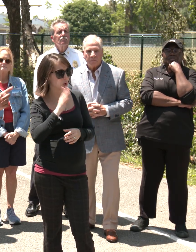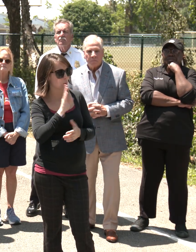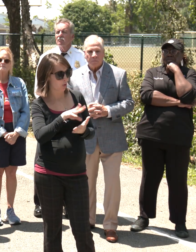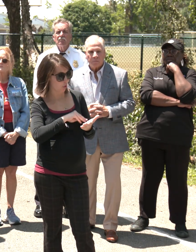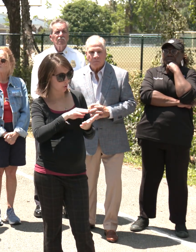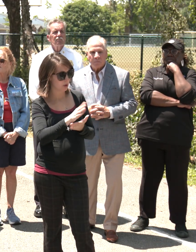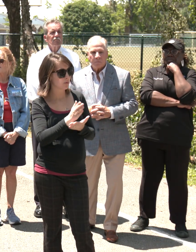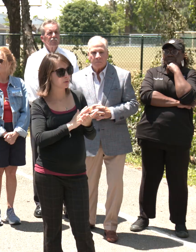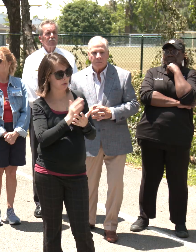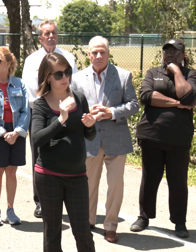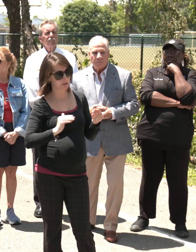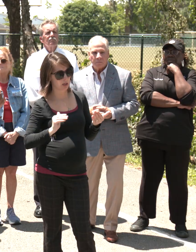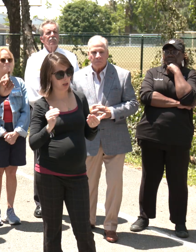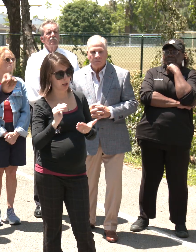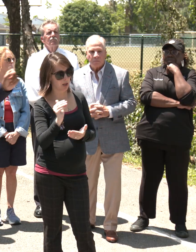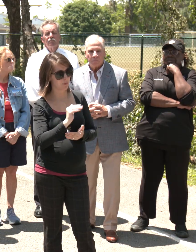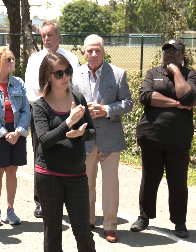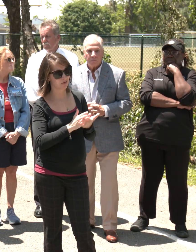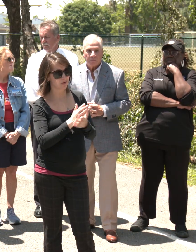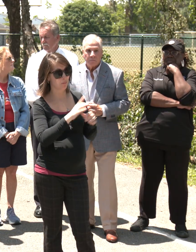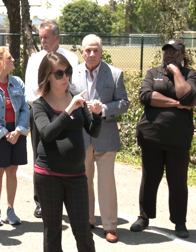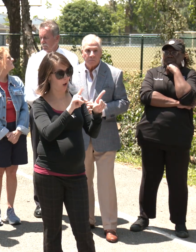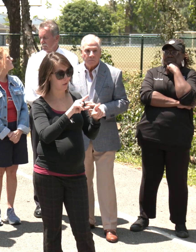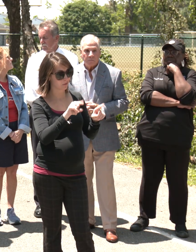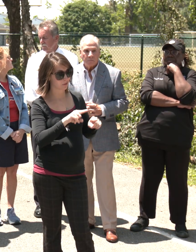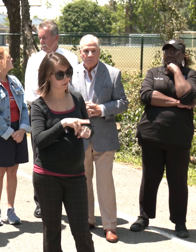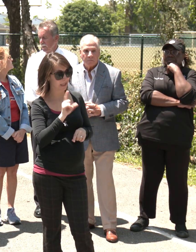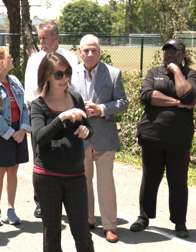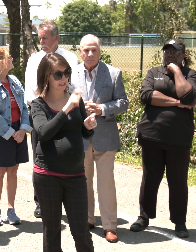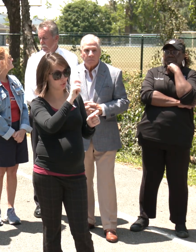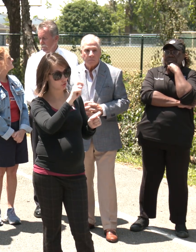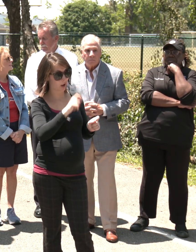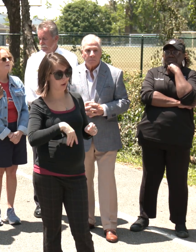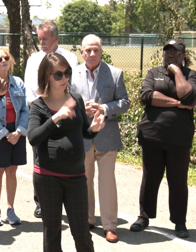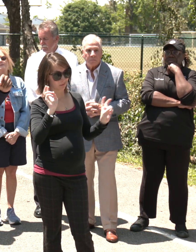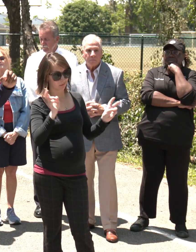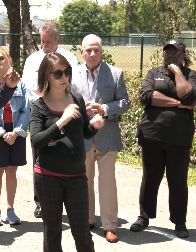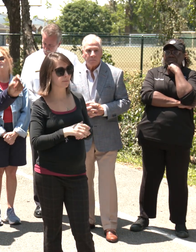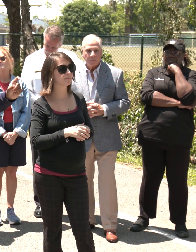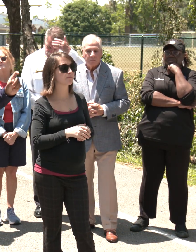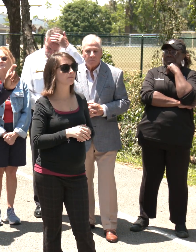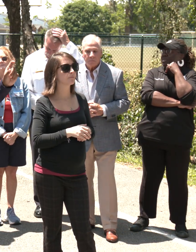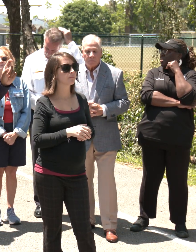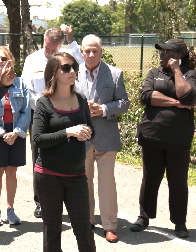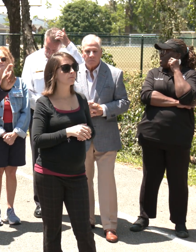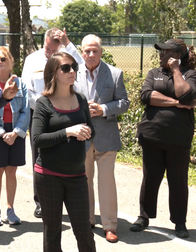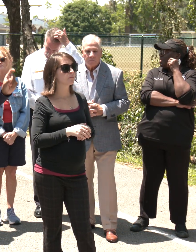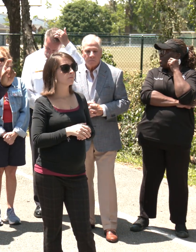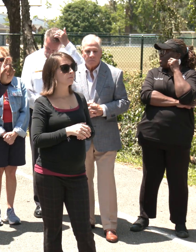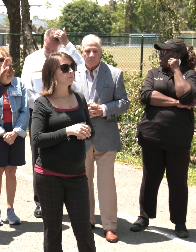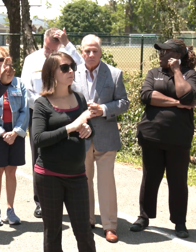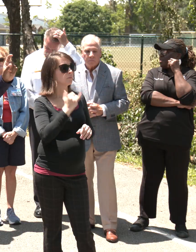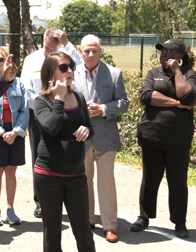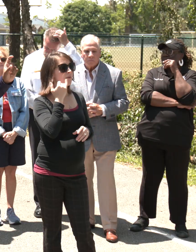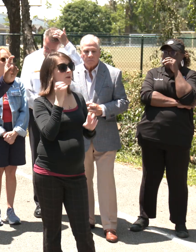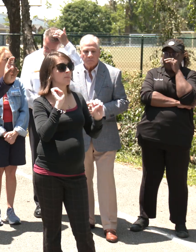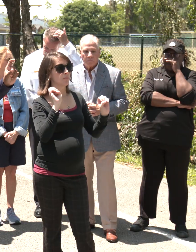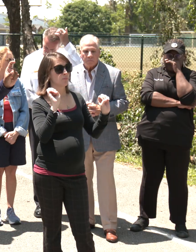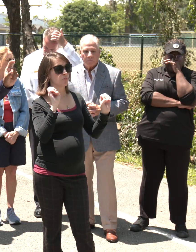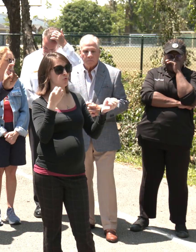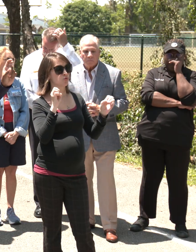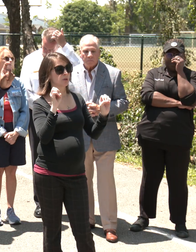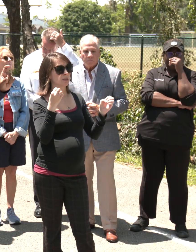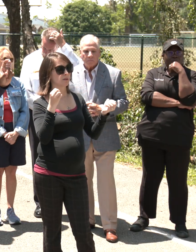steps that are some boxes that need to be checked. One is if an emergency or the